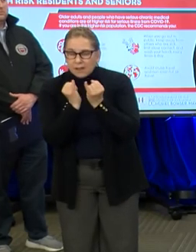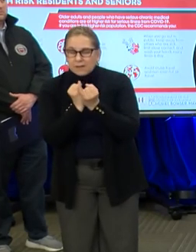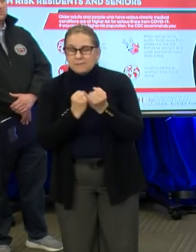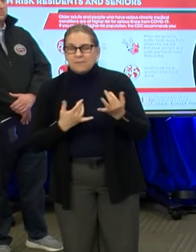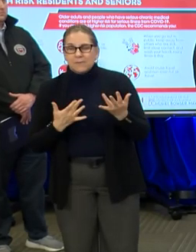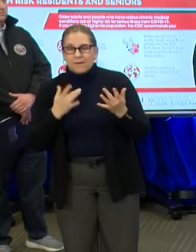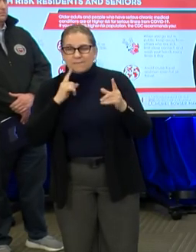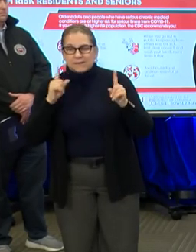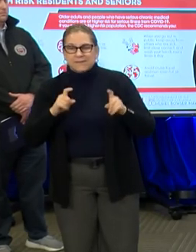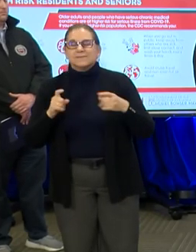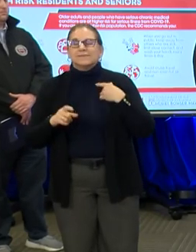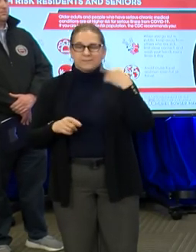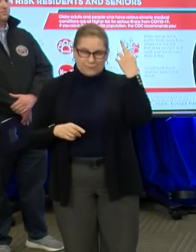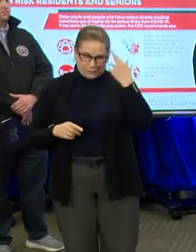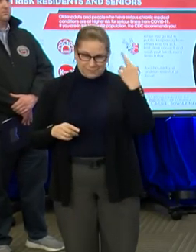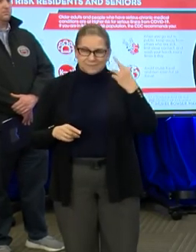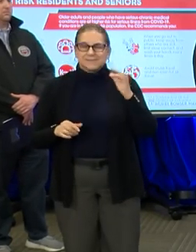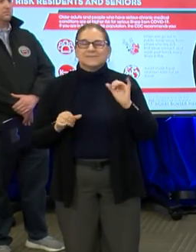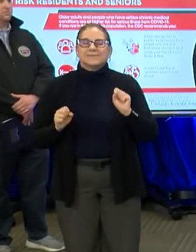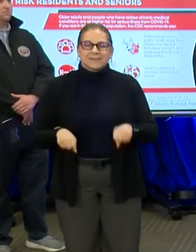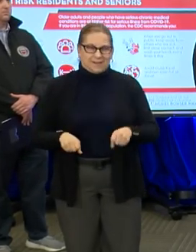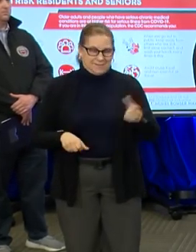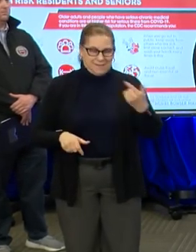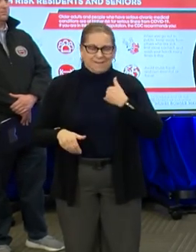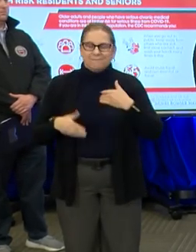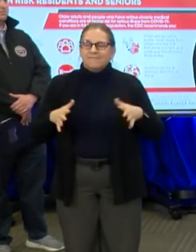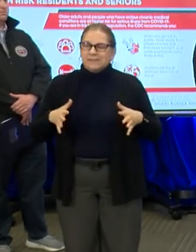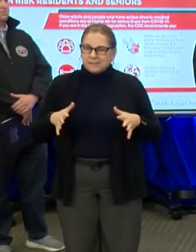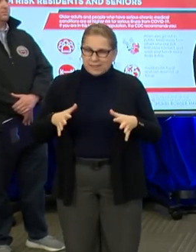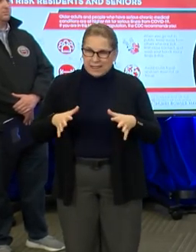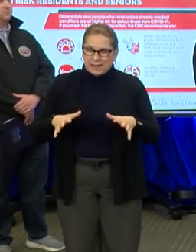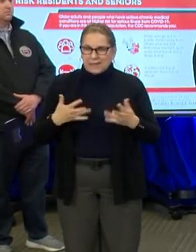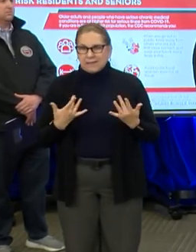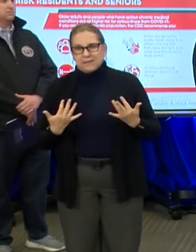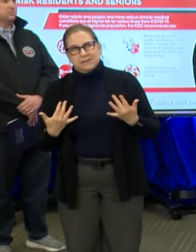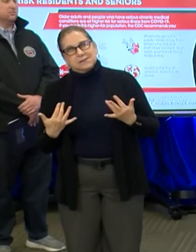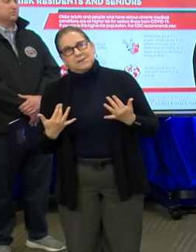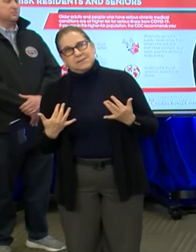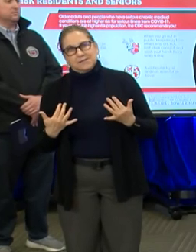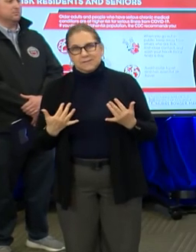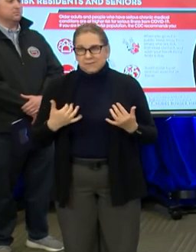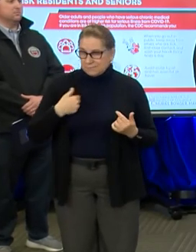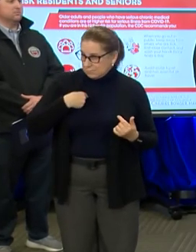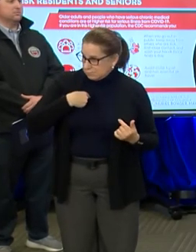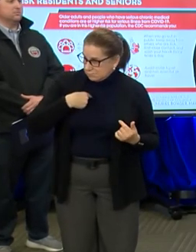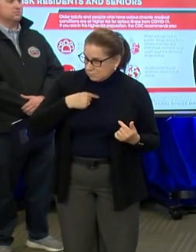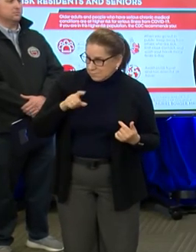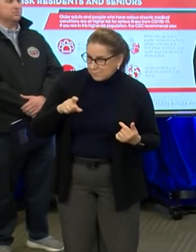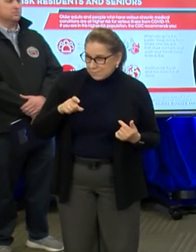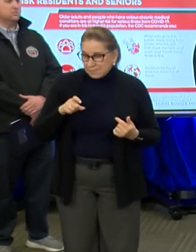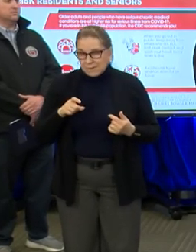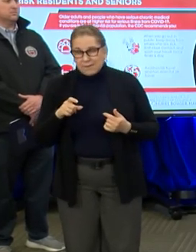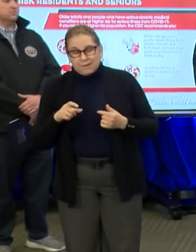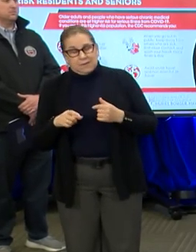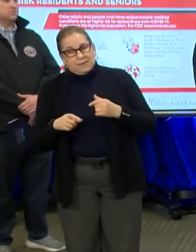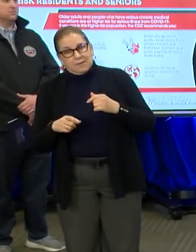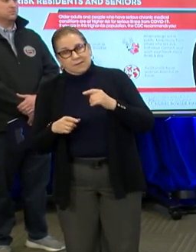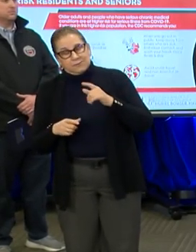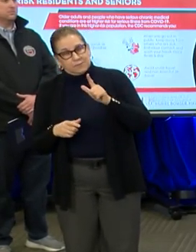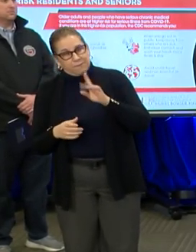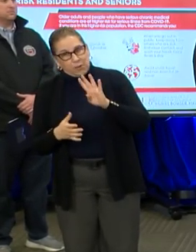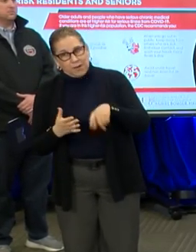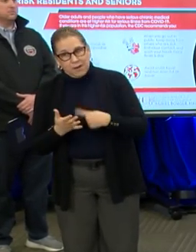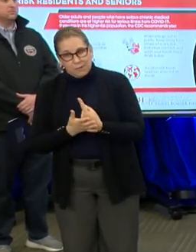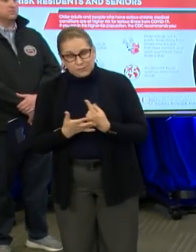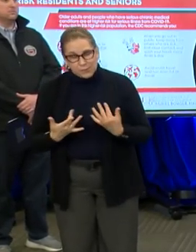you to wait a difference from 24 hours or 7 hours, but if you have mild symptoms and you're going to remain at your